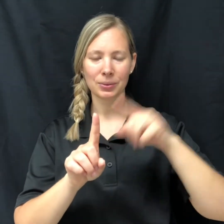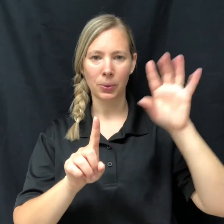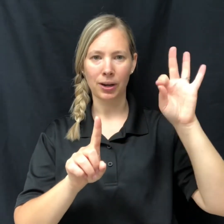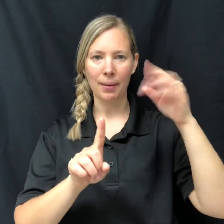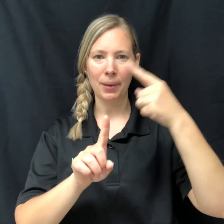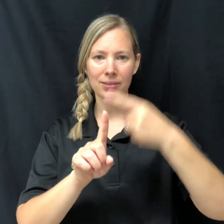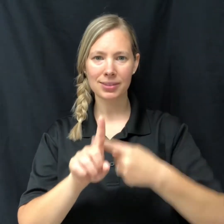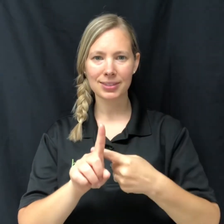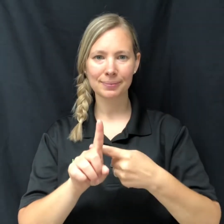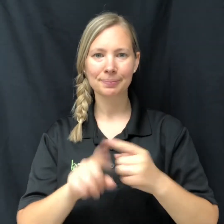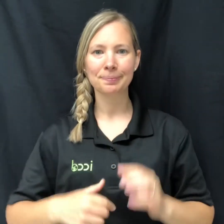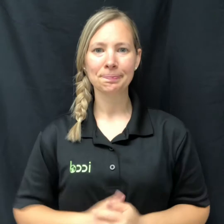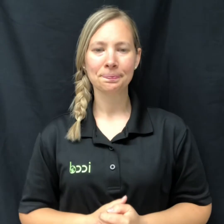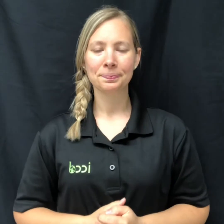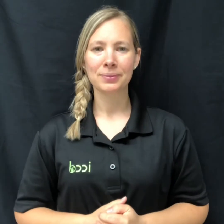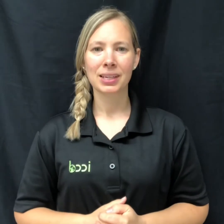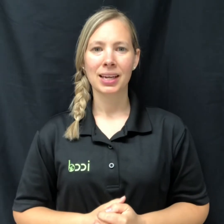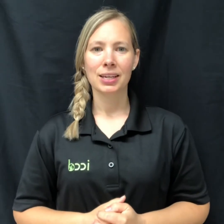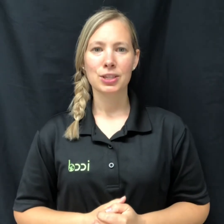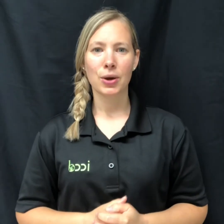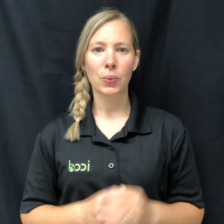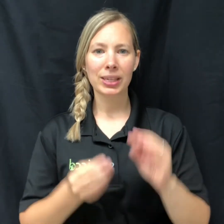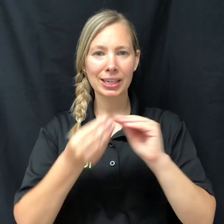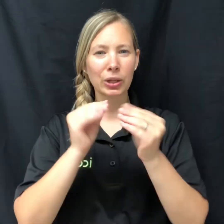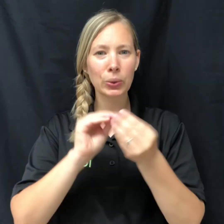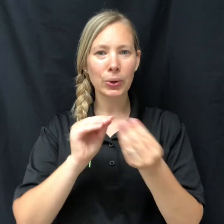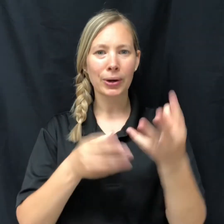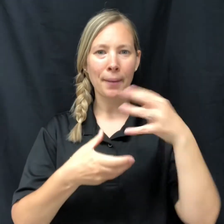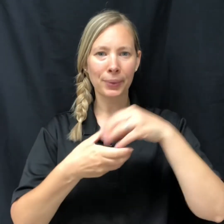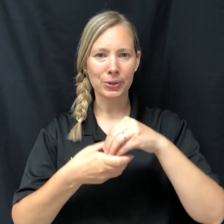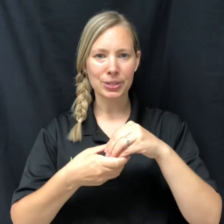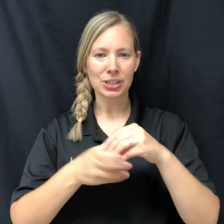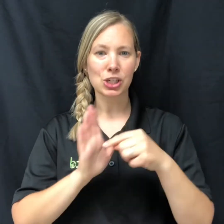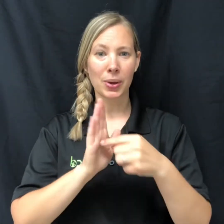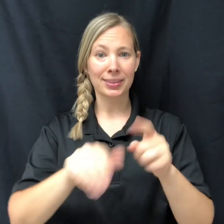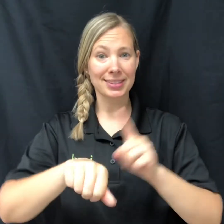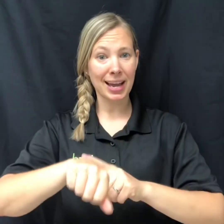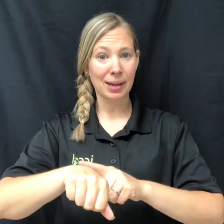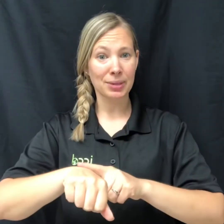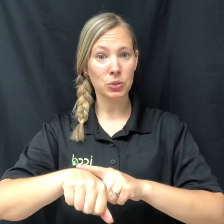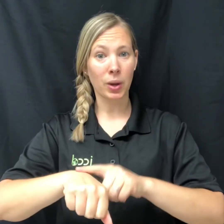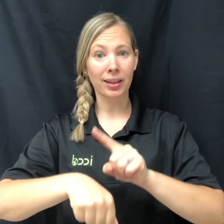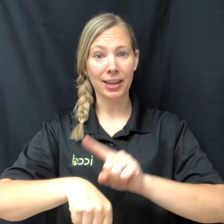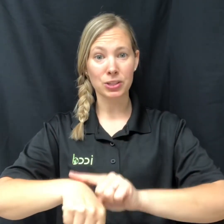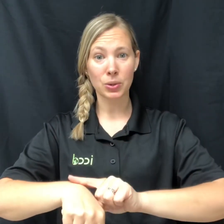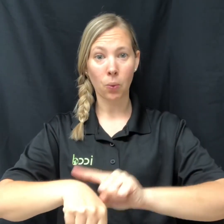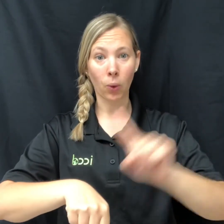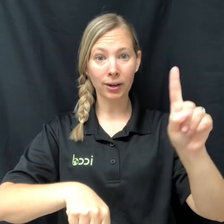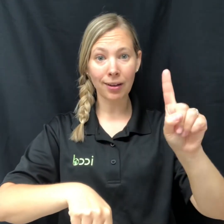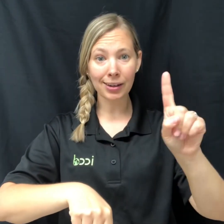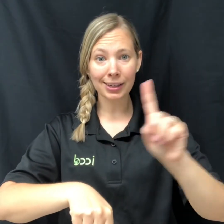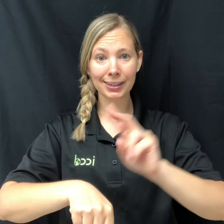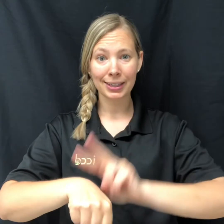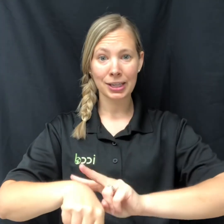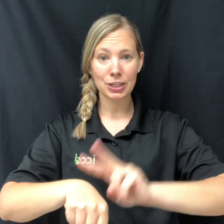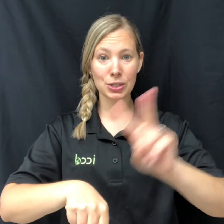9 months. So we can include our numbers in showing the time as well as 1 o'clock, 2